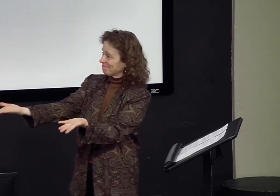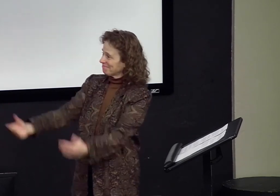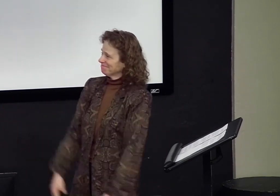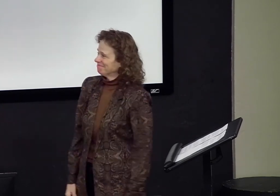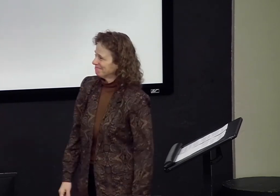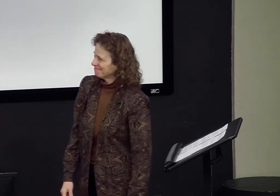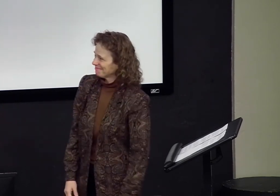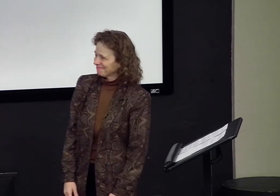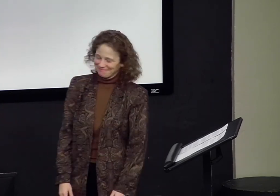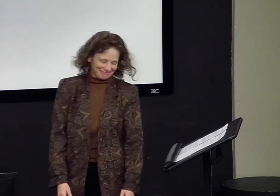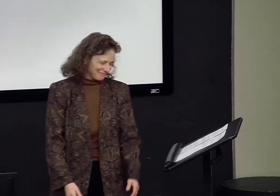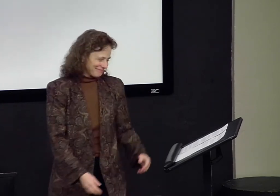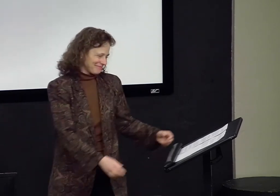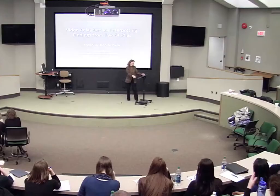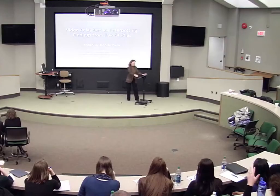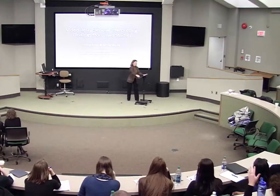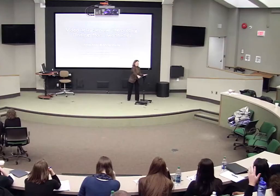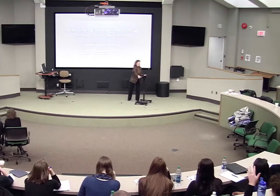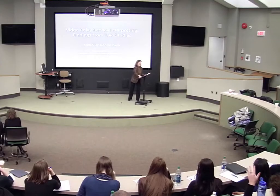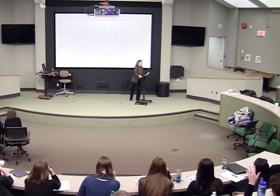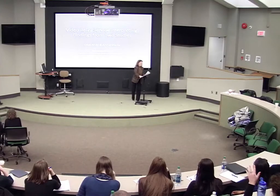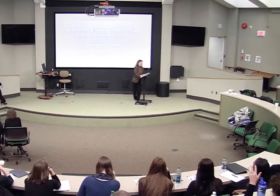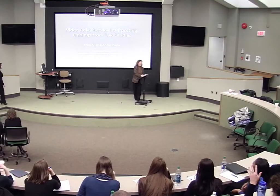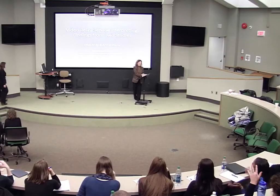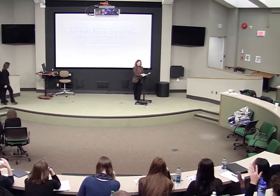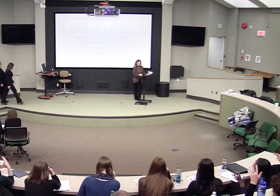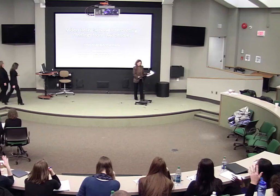And with that, I'd like to turn it over to Erica and Annie.